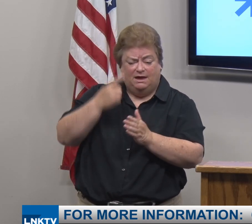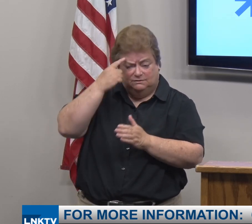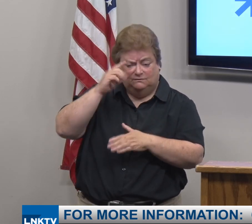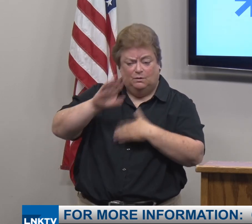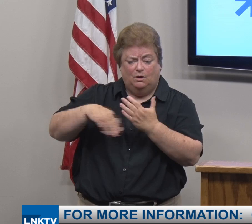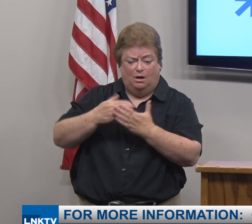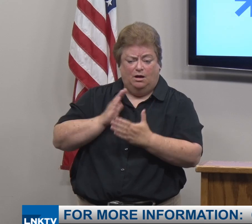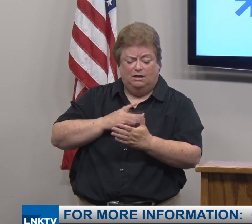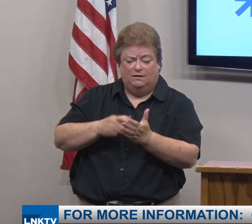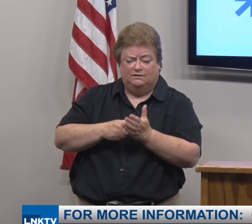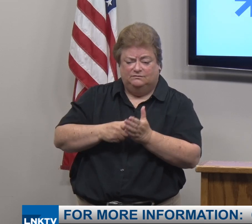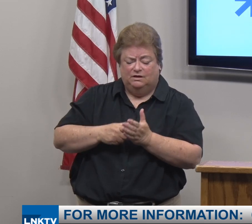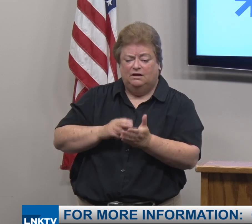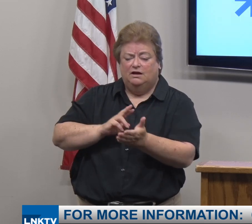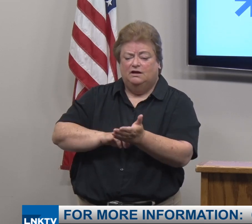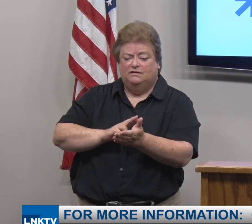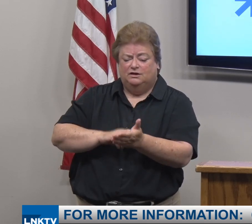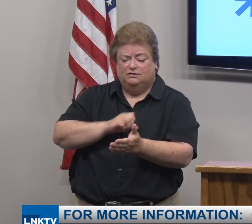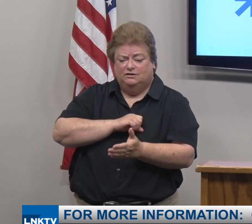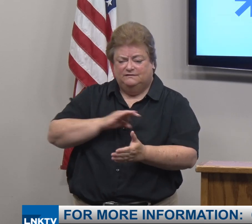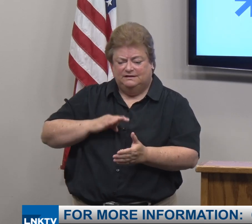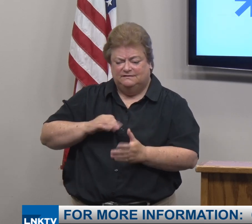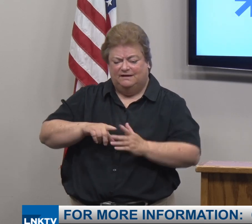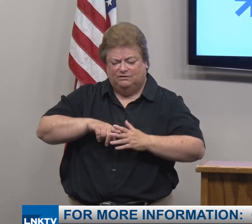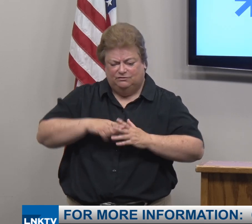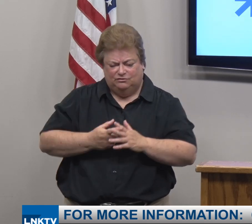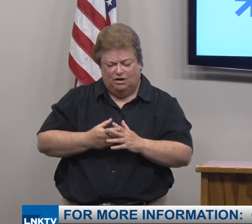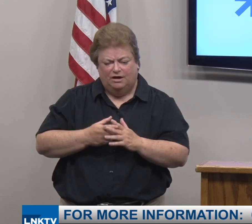investigations. Nursing staff initiate contact